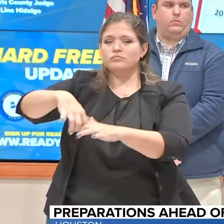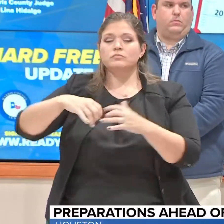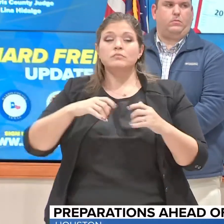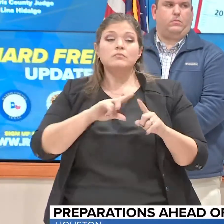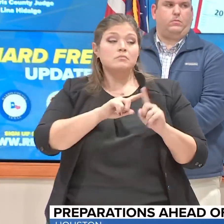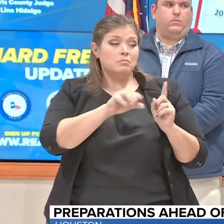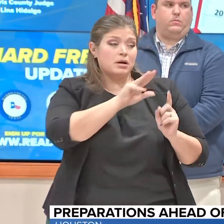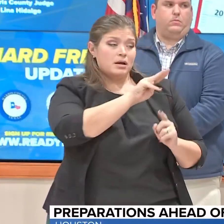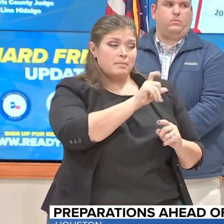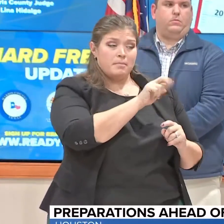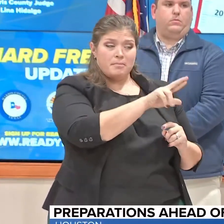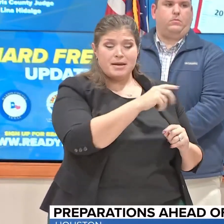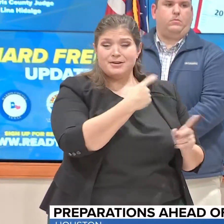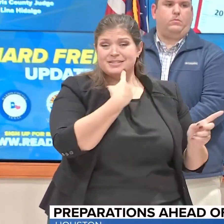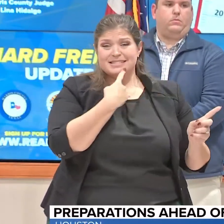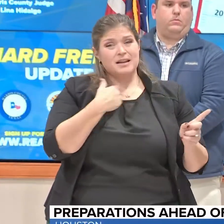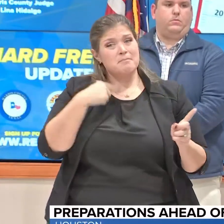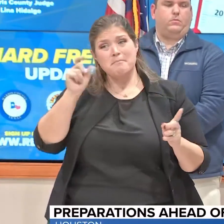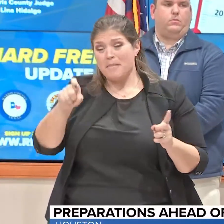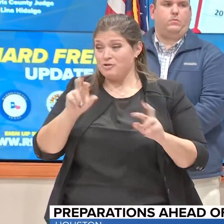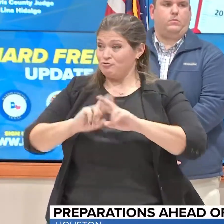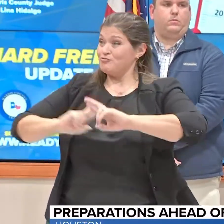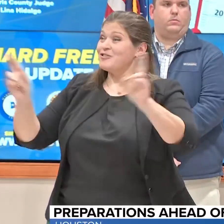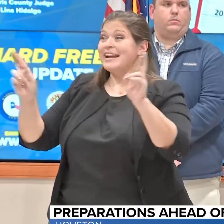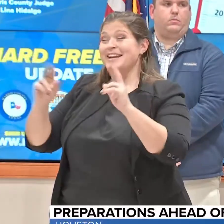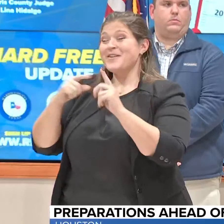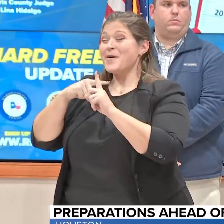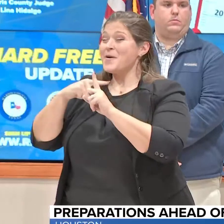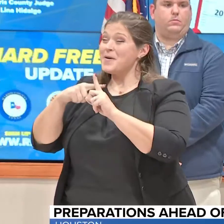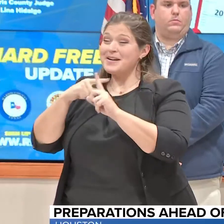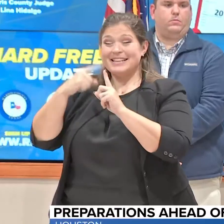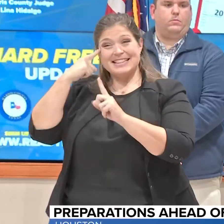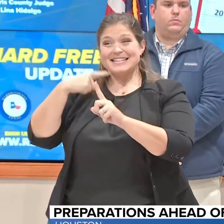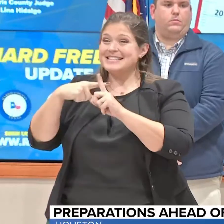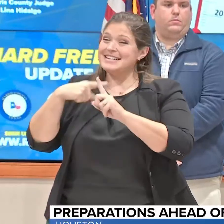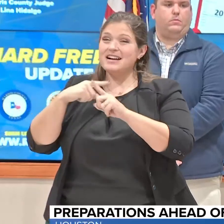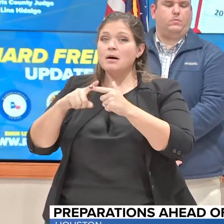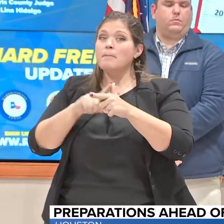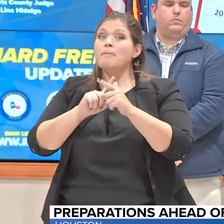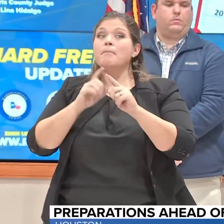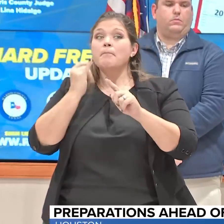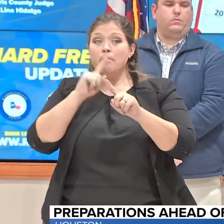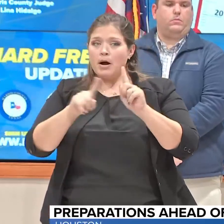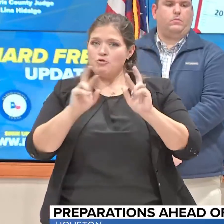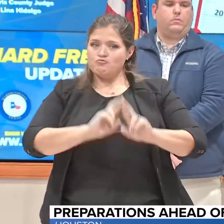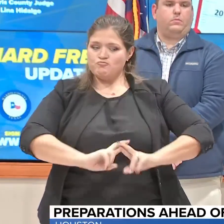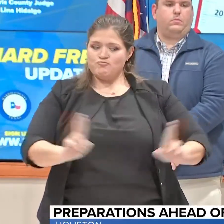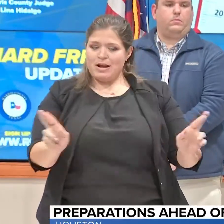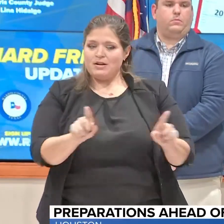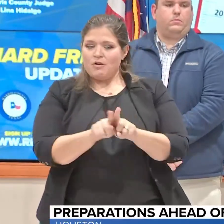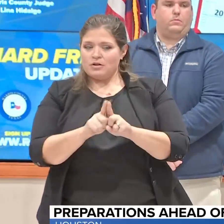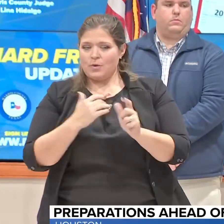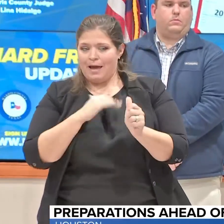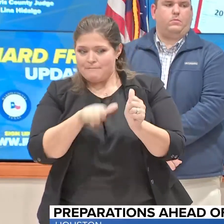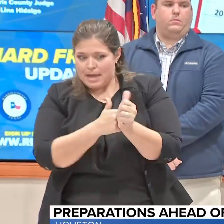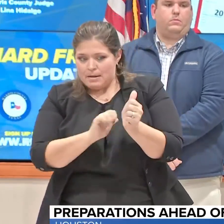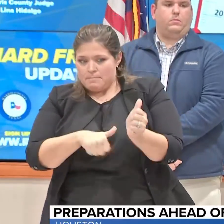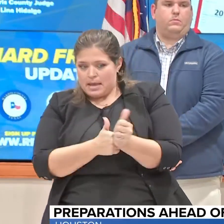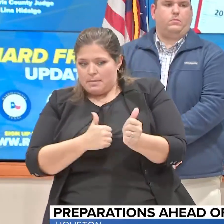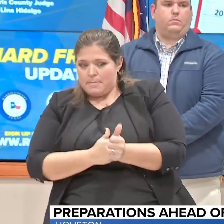mayor said, you know, you prepare for the worst. You hope for the best, but you prepare for the worst. And so we're well rehearsed on if